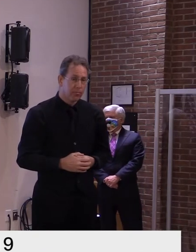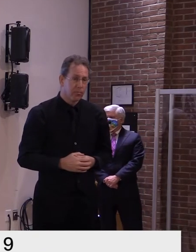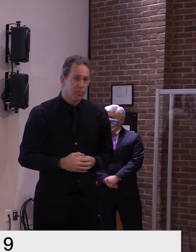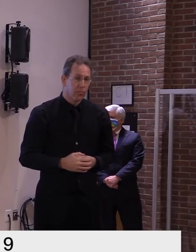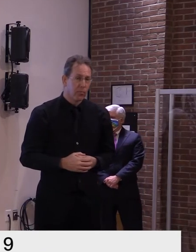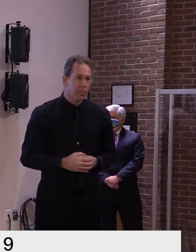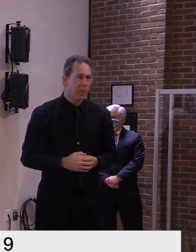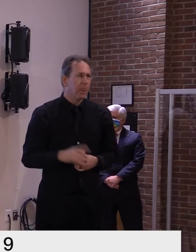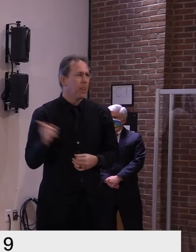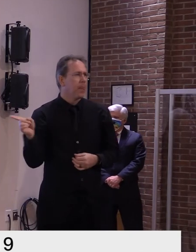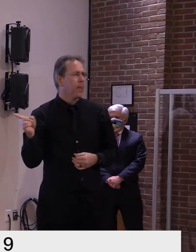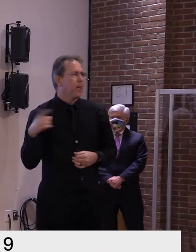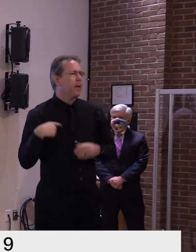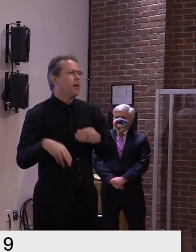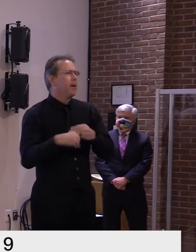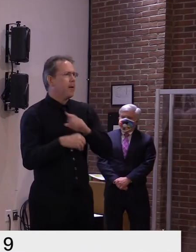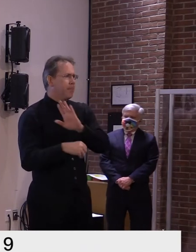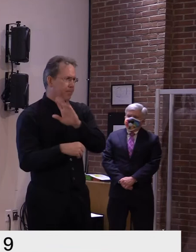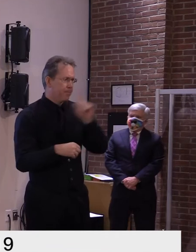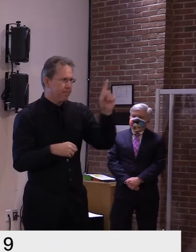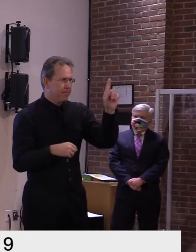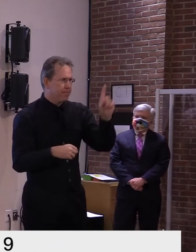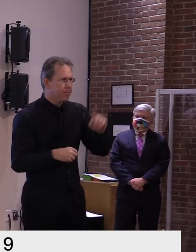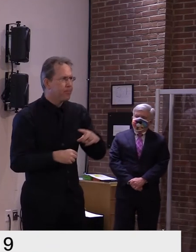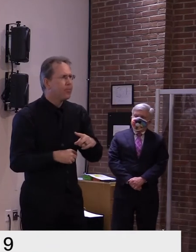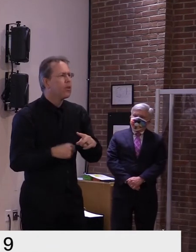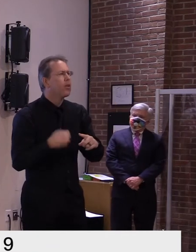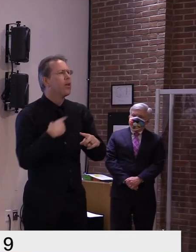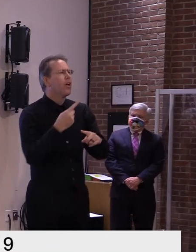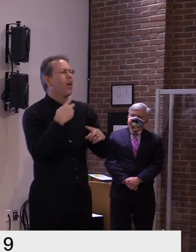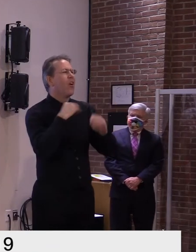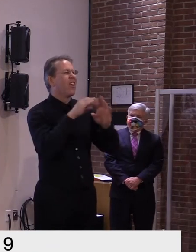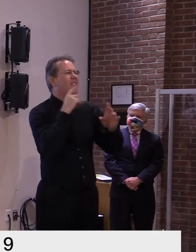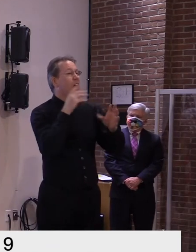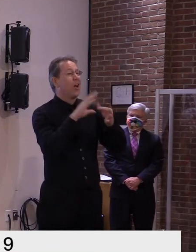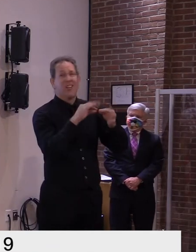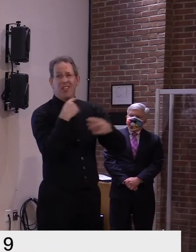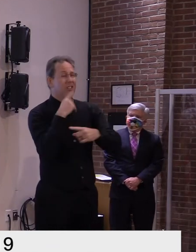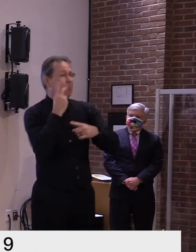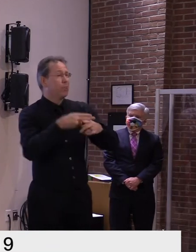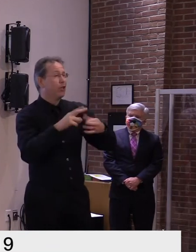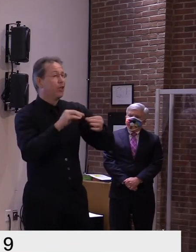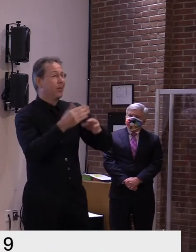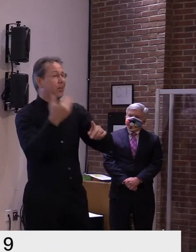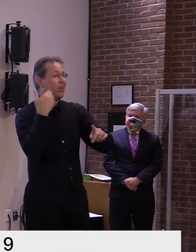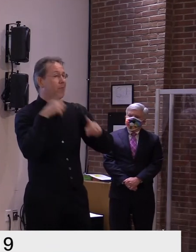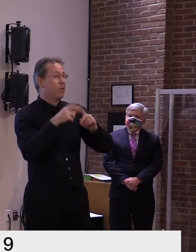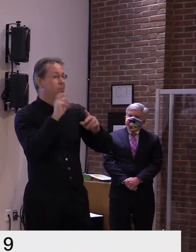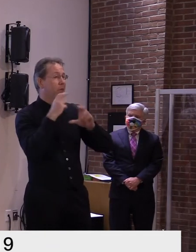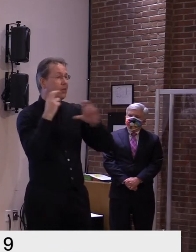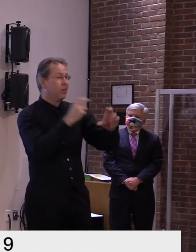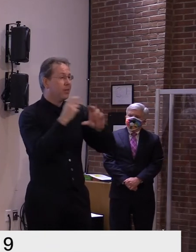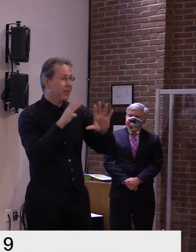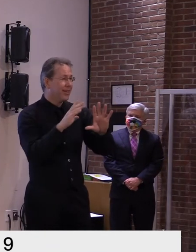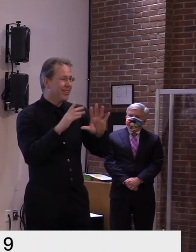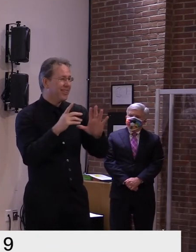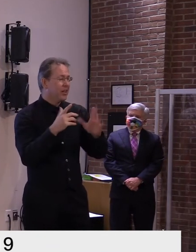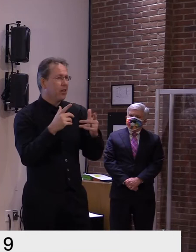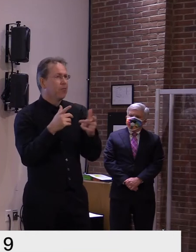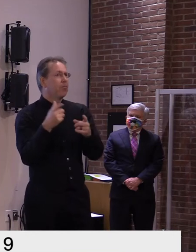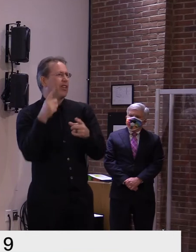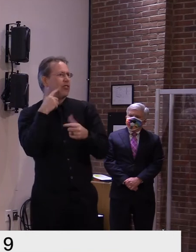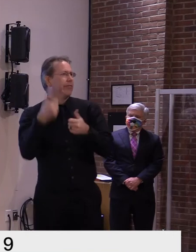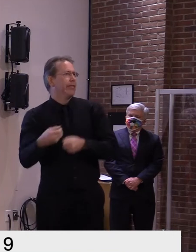Going to add a clarifying or correction on one of the things I said a moment ago. Agency of Commerce has texted that charter buses do